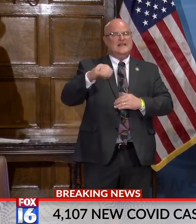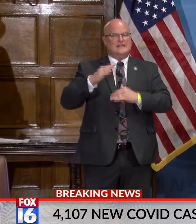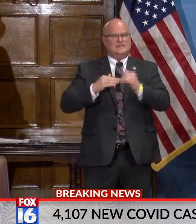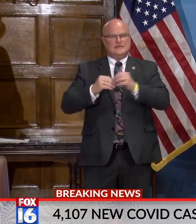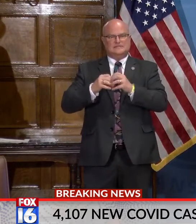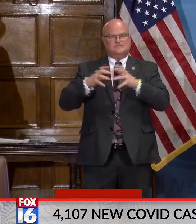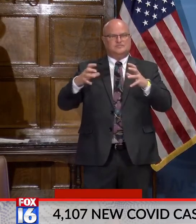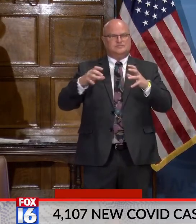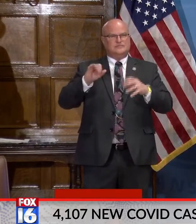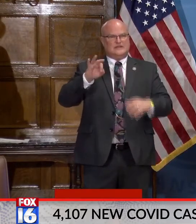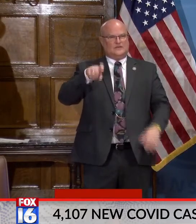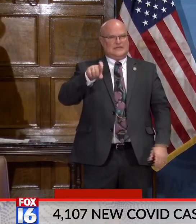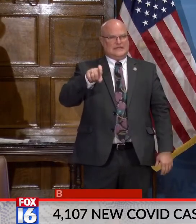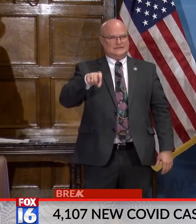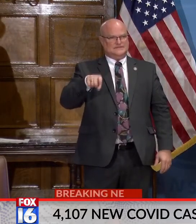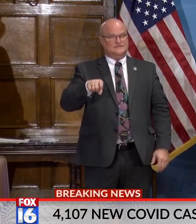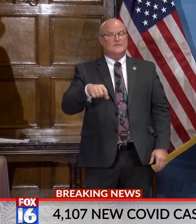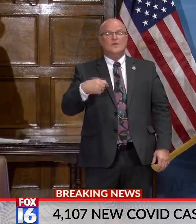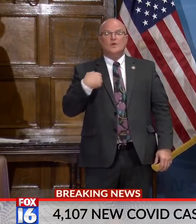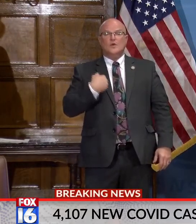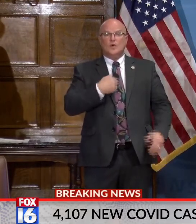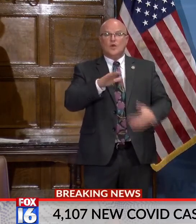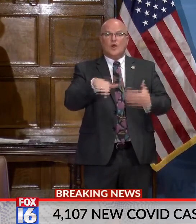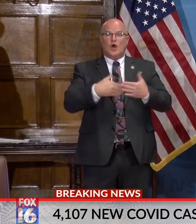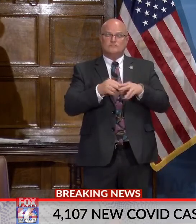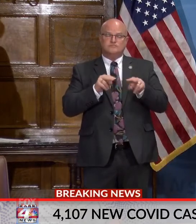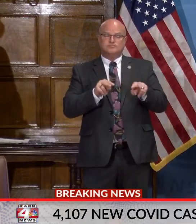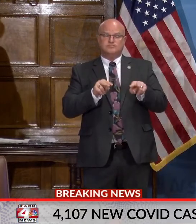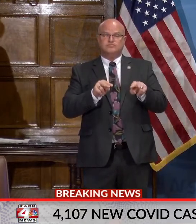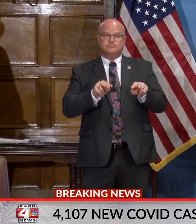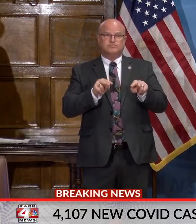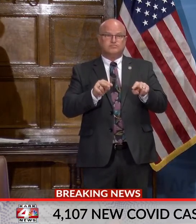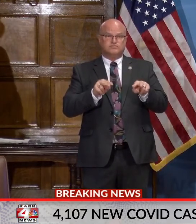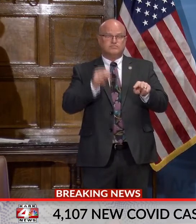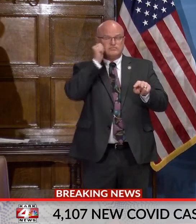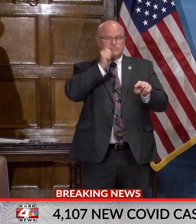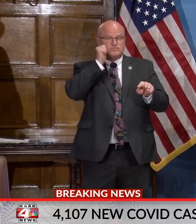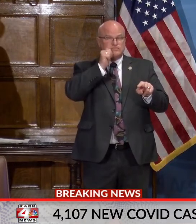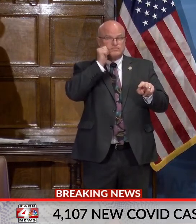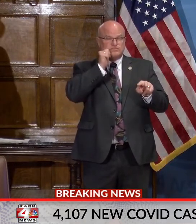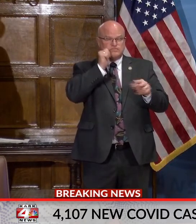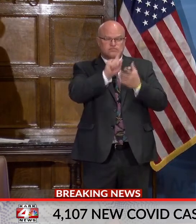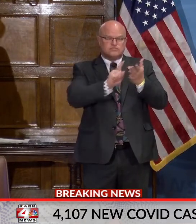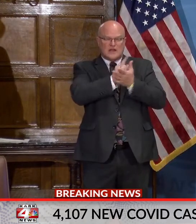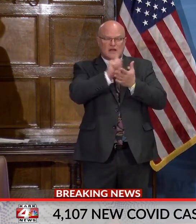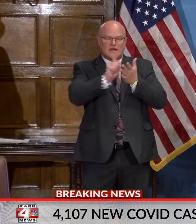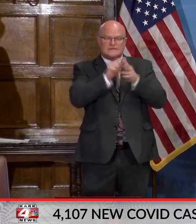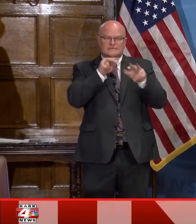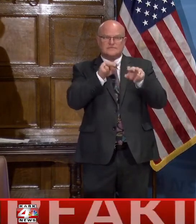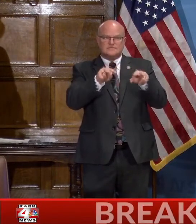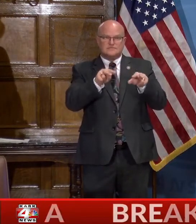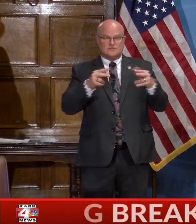acutely critical. We are all monitoring this on a daily and hourly basis. For right now, the system is